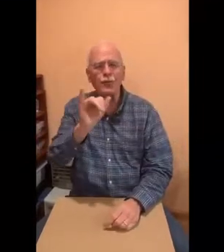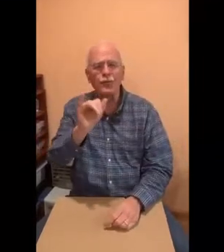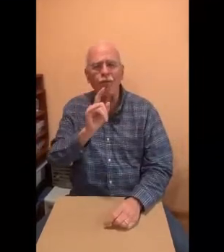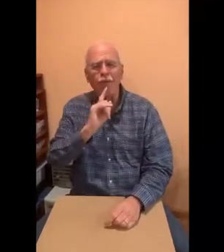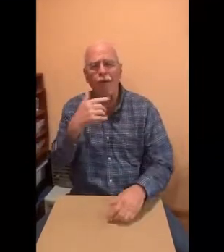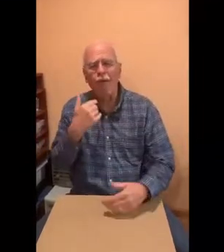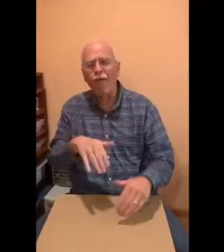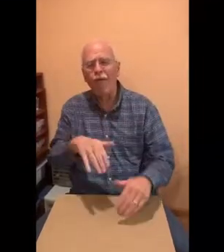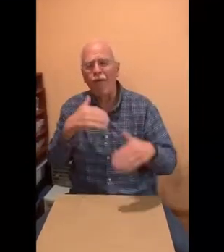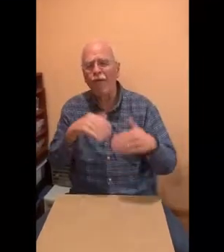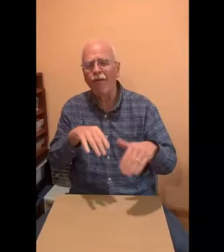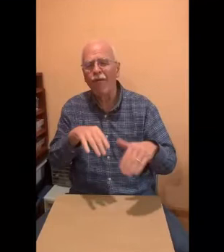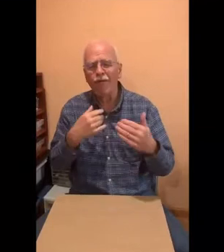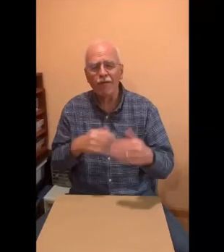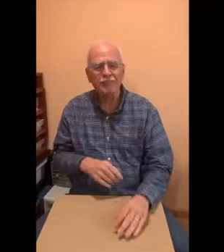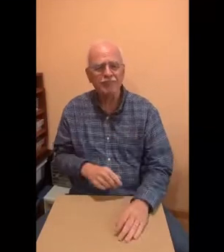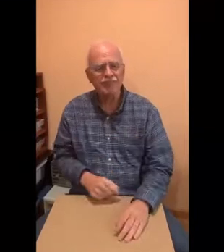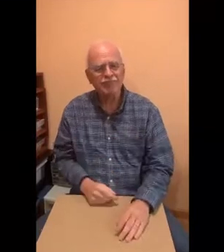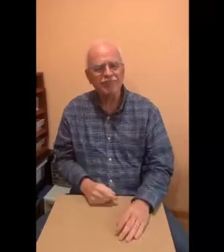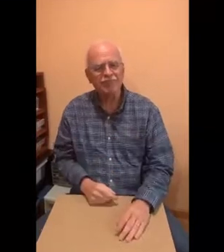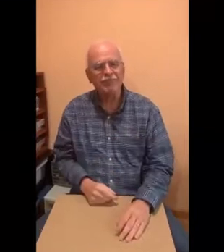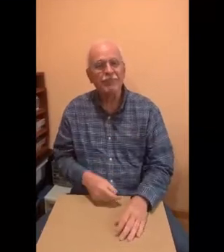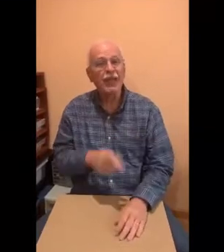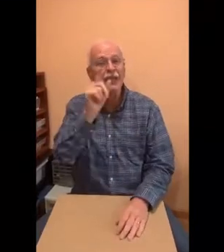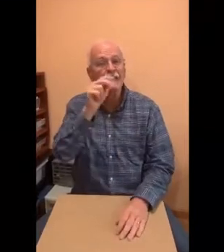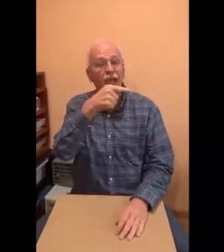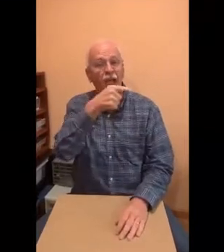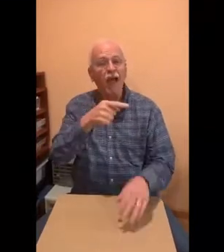We enjoyed his wit. He was very witty. Wow.